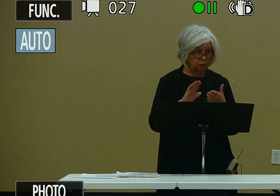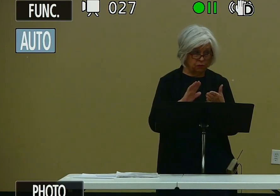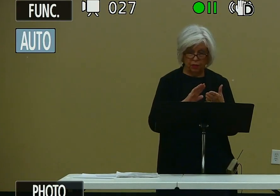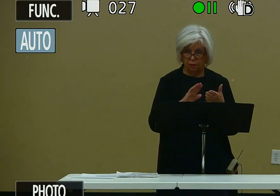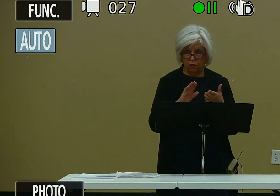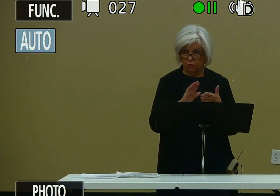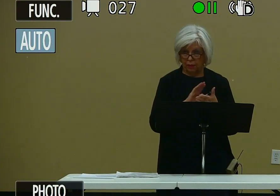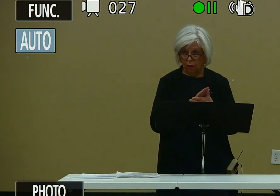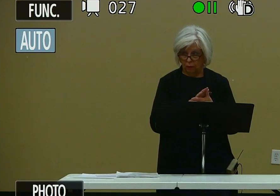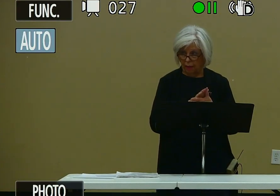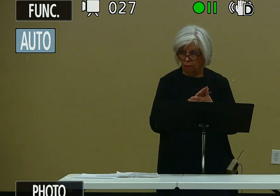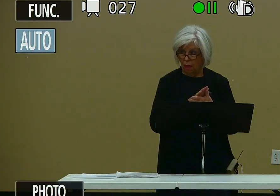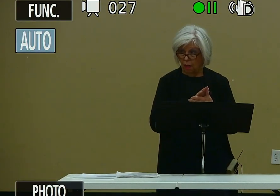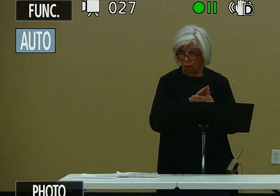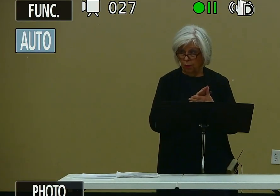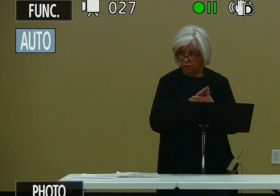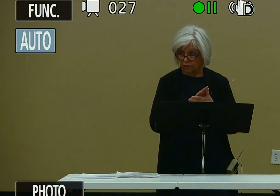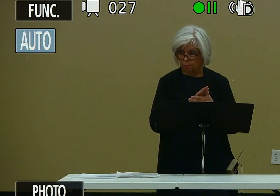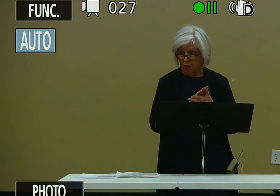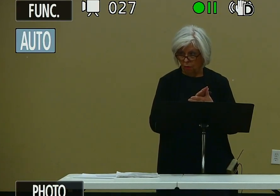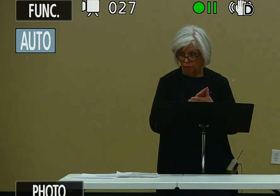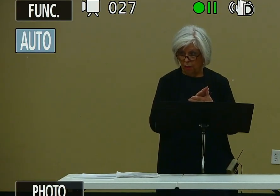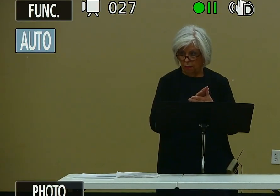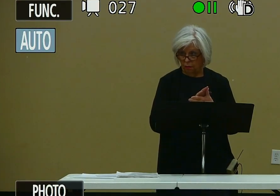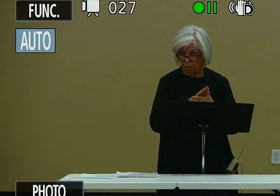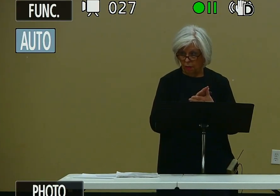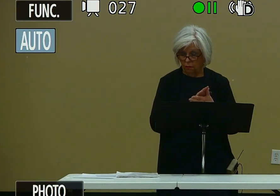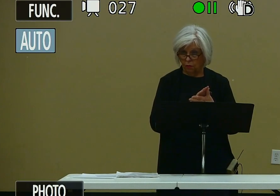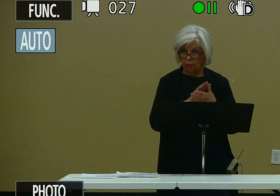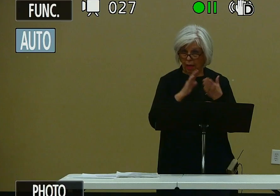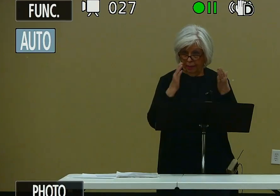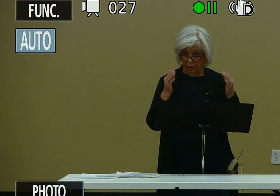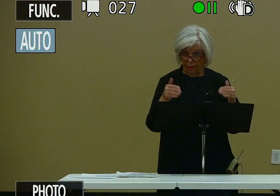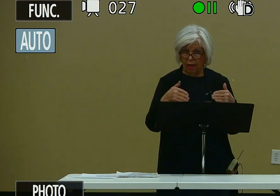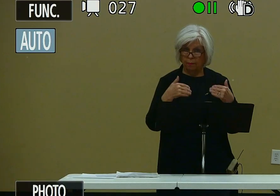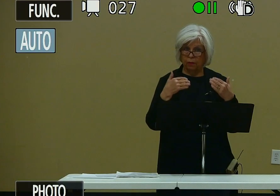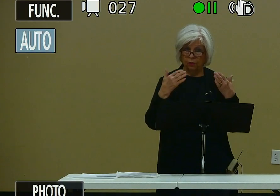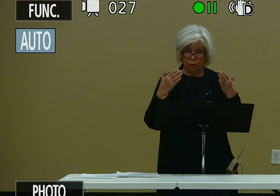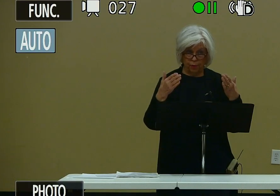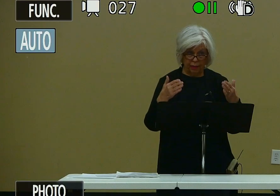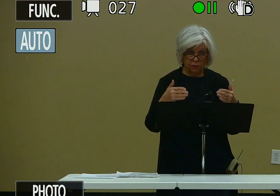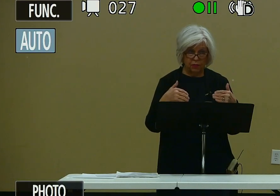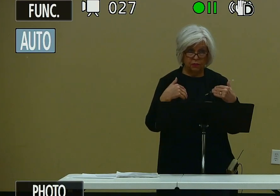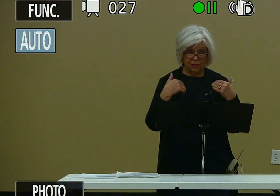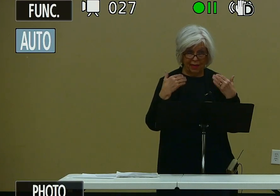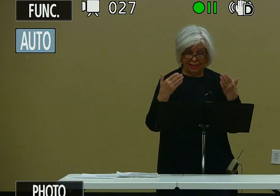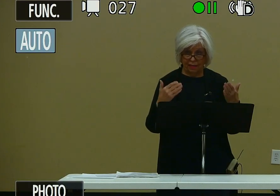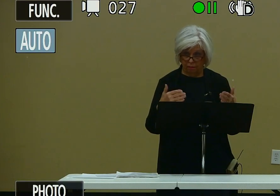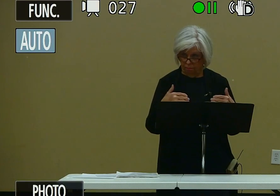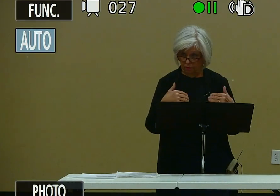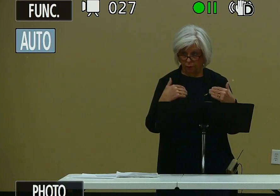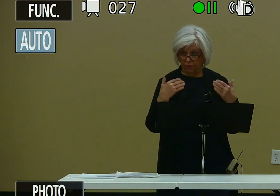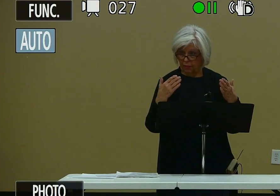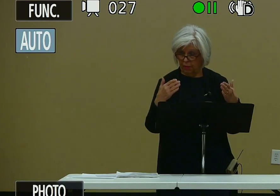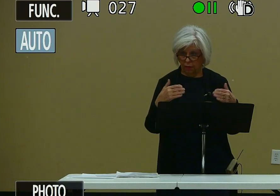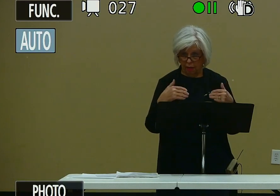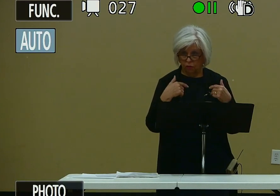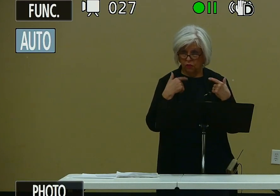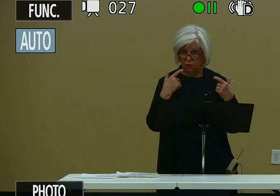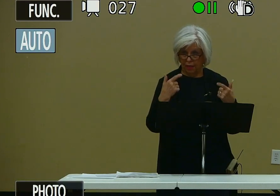sing the music out loud. We just mouth it, all right? So get in the habit when you're practicing saying it. Don't have to say it out loud, just say it